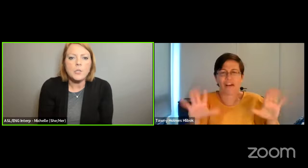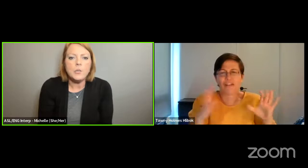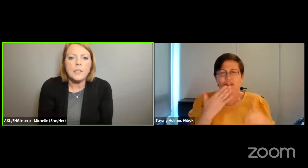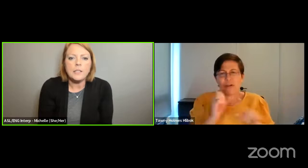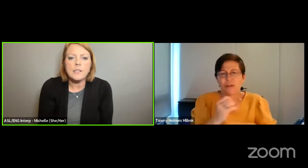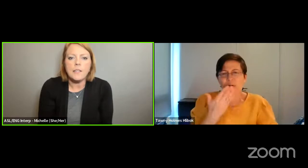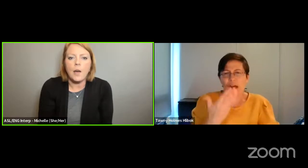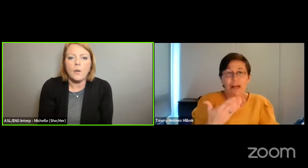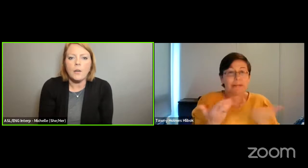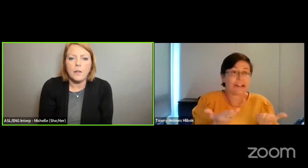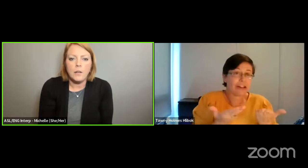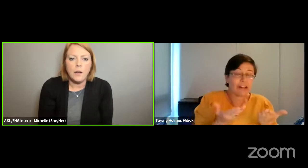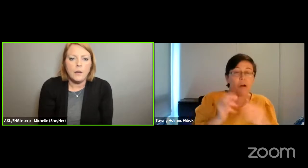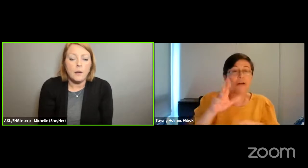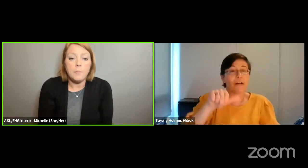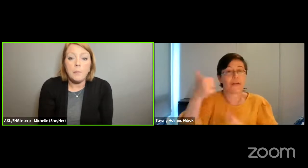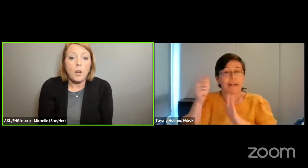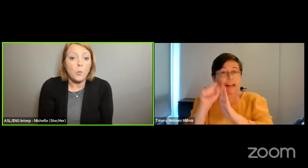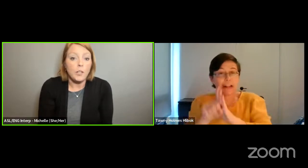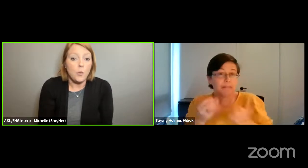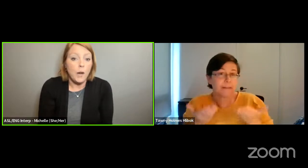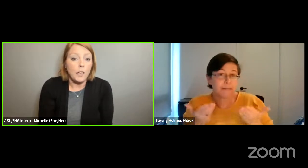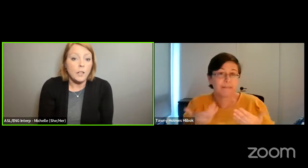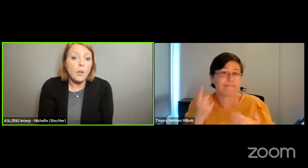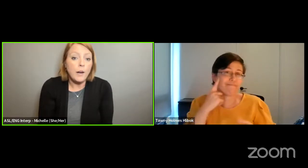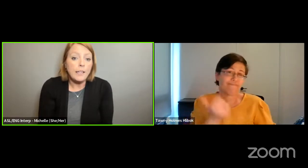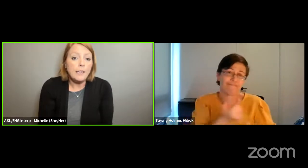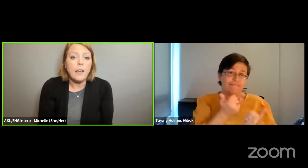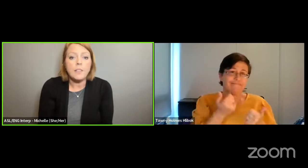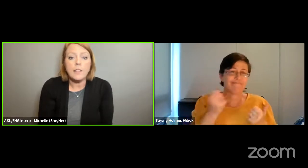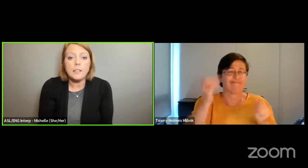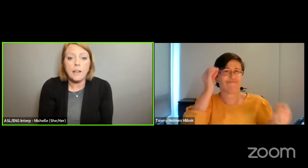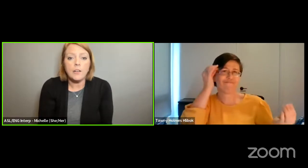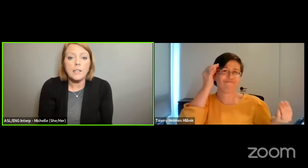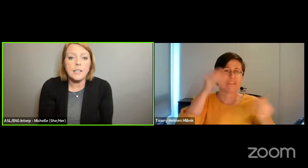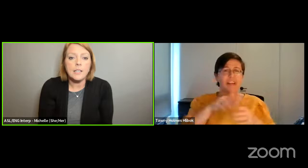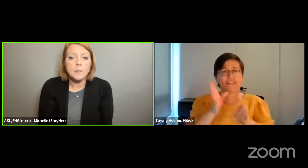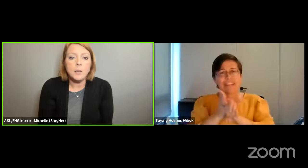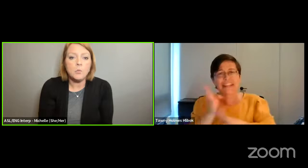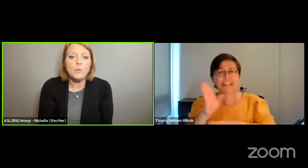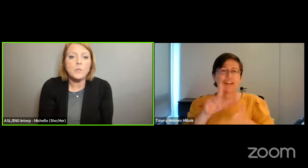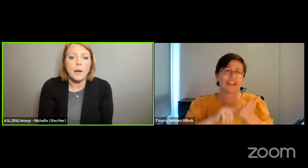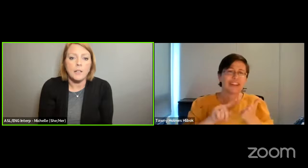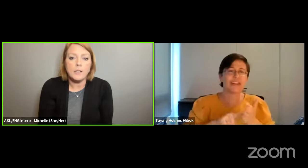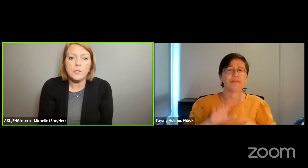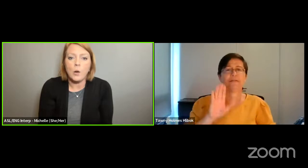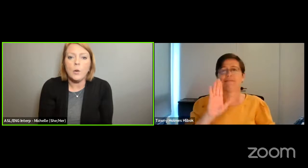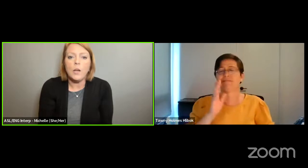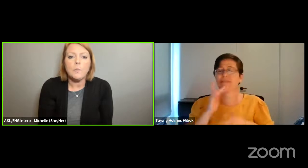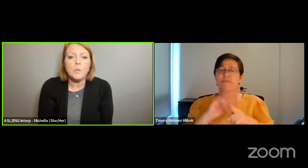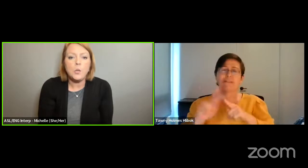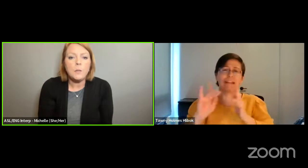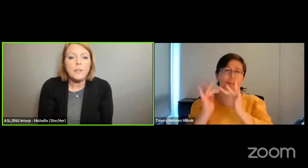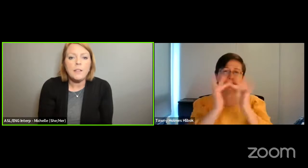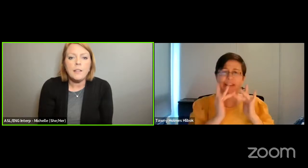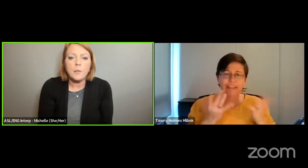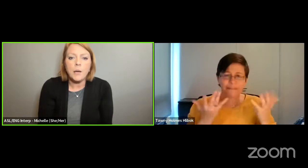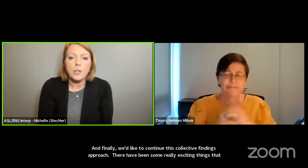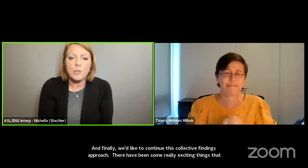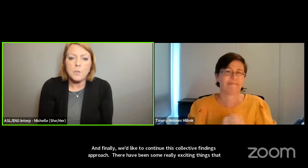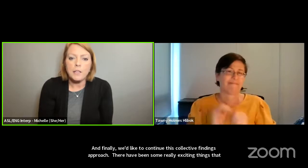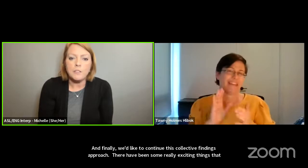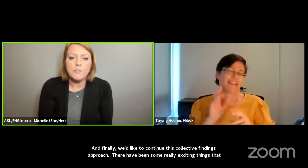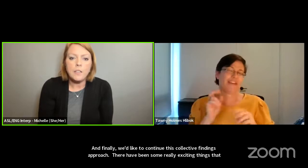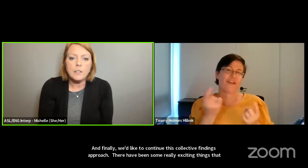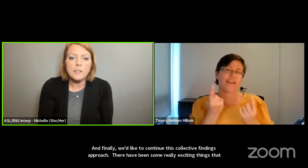various opportunities that maybe are working well already and areas that need to be improved upon. So you can be thinking